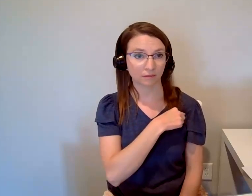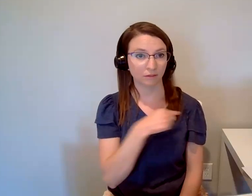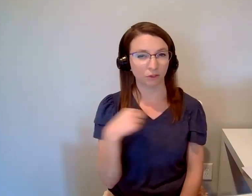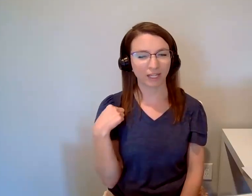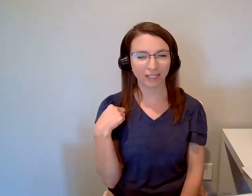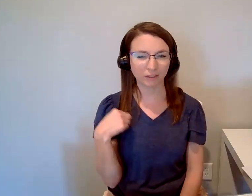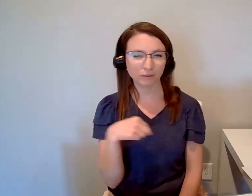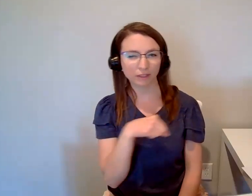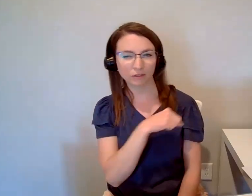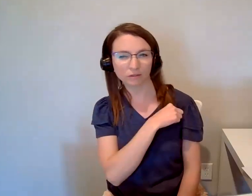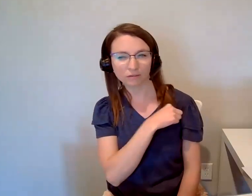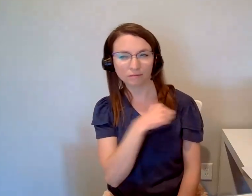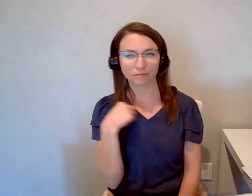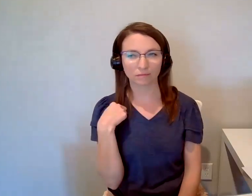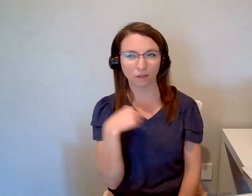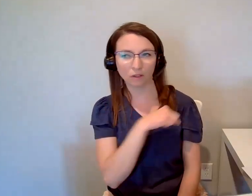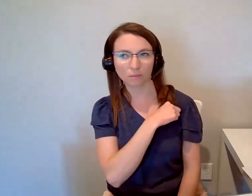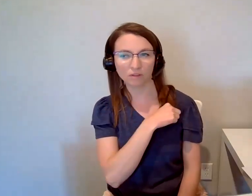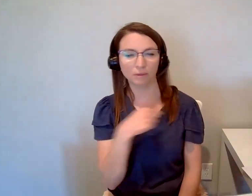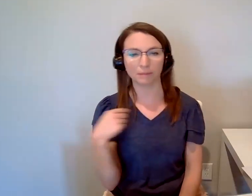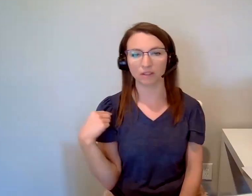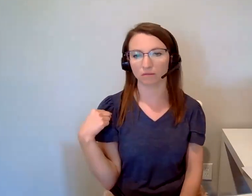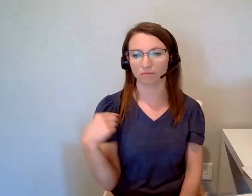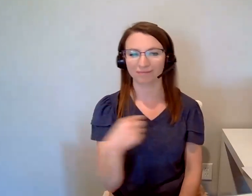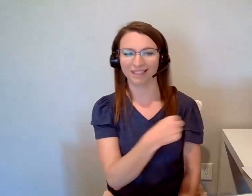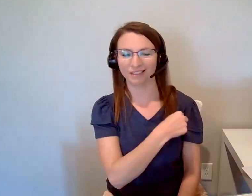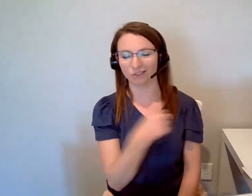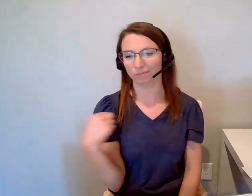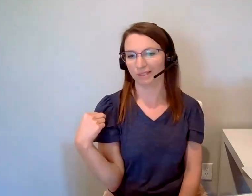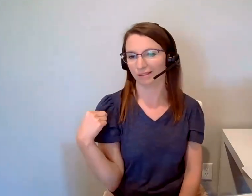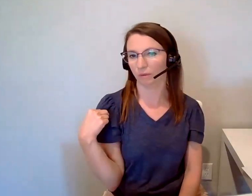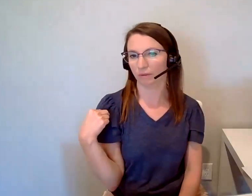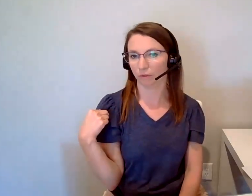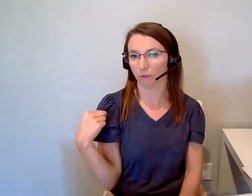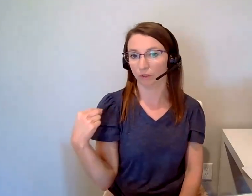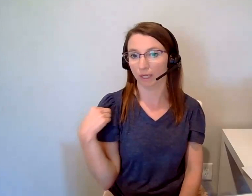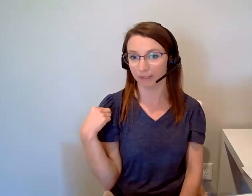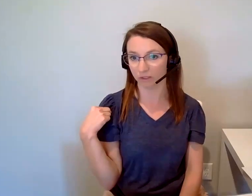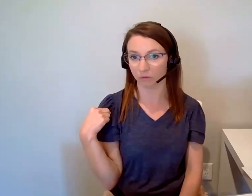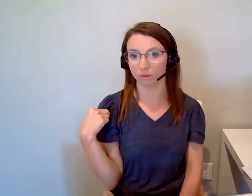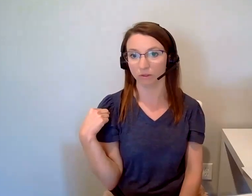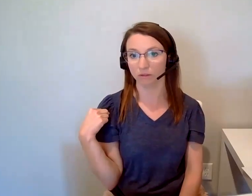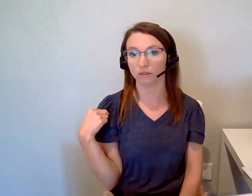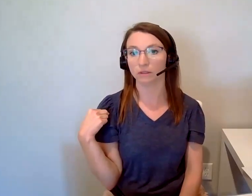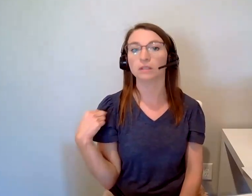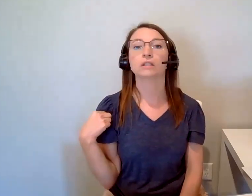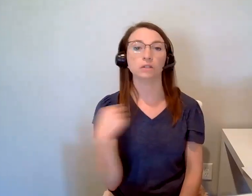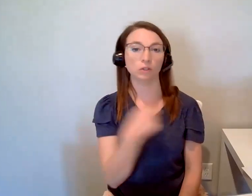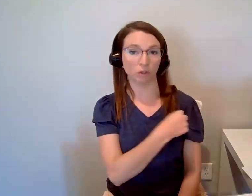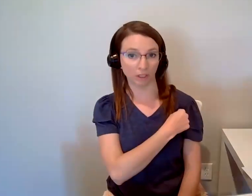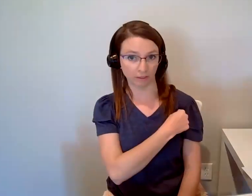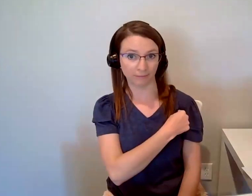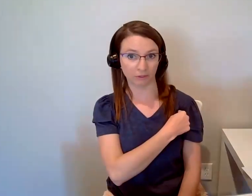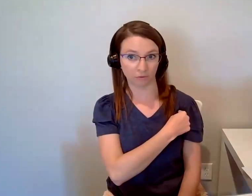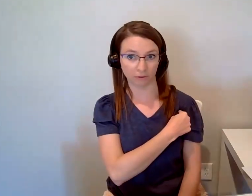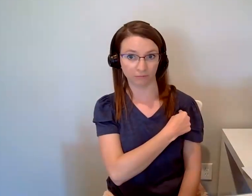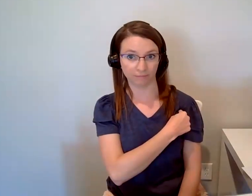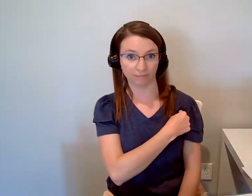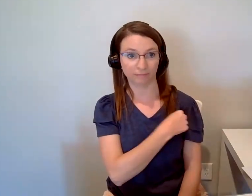You're kind of doing that arc movement, but you're kind of just basically going from your dominant shoulder to your non-dominant shoulder.